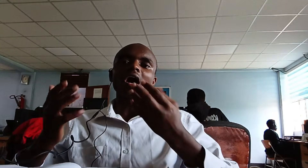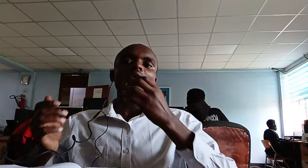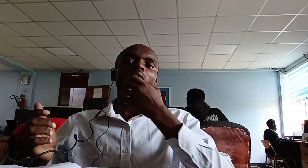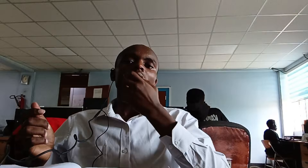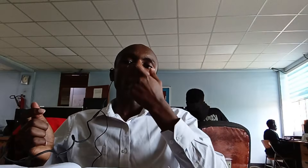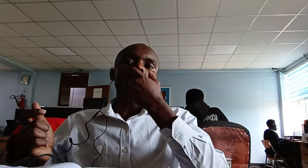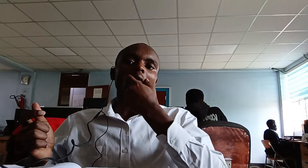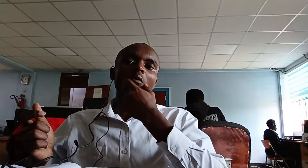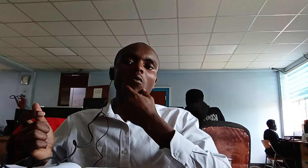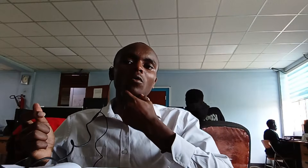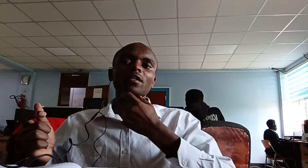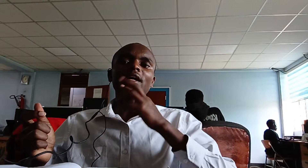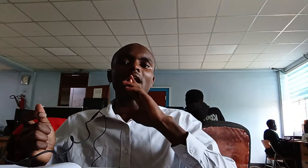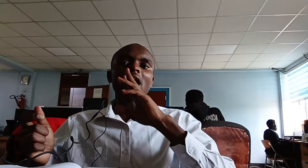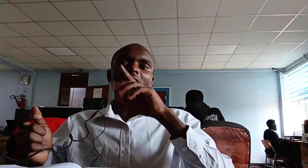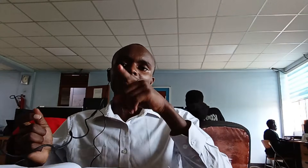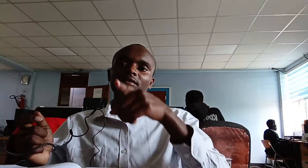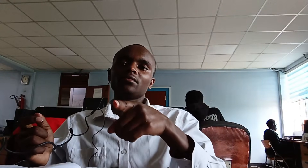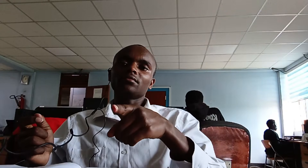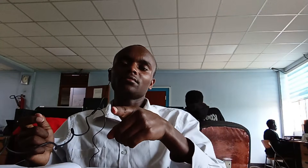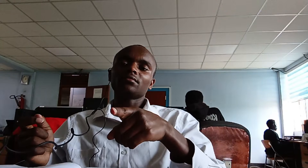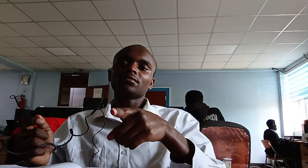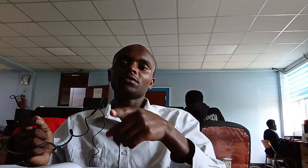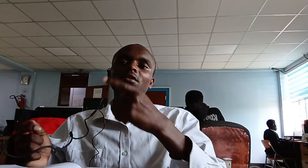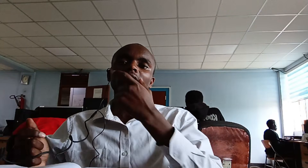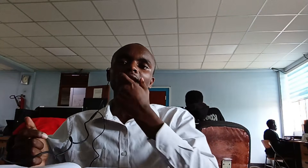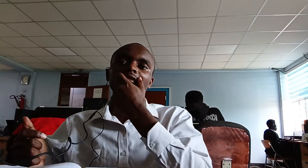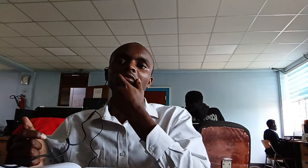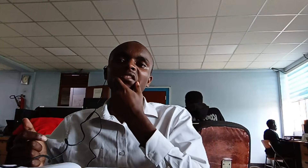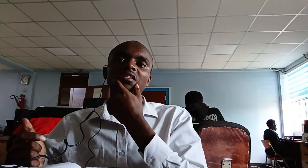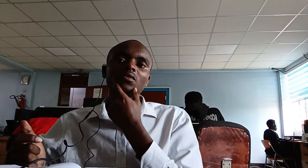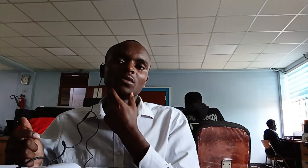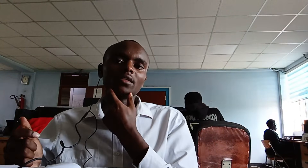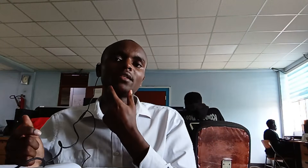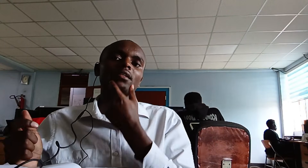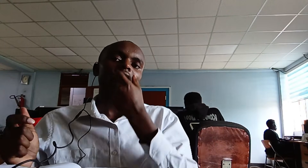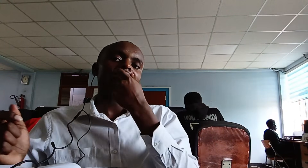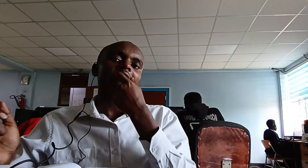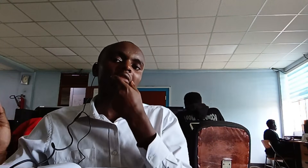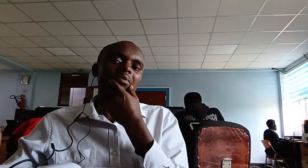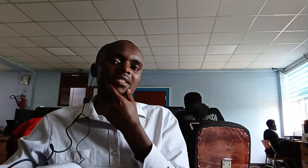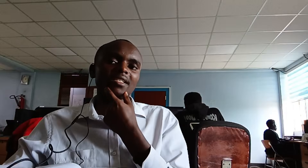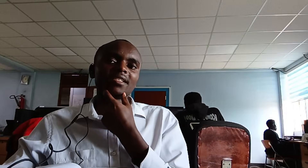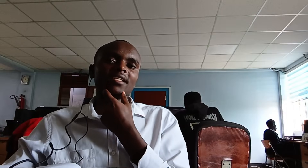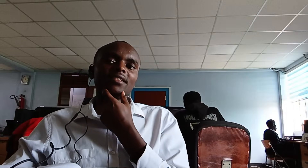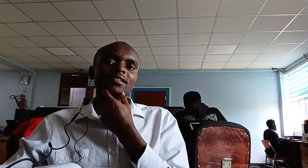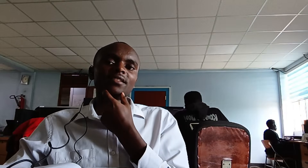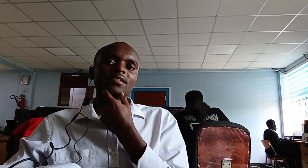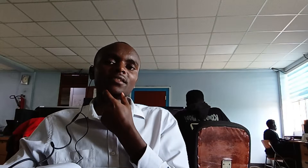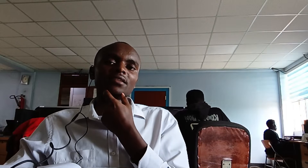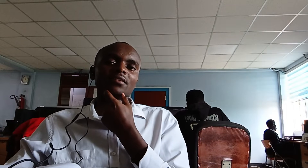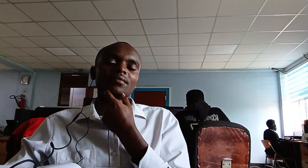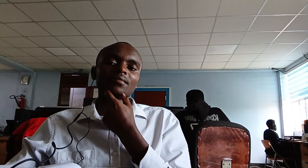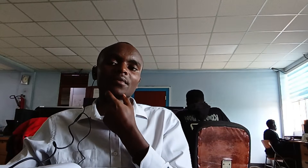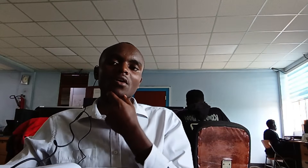how old are you? So in this, use this old to represent age.